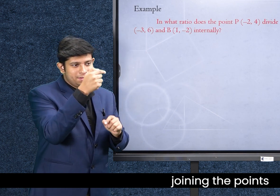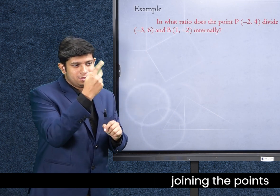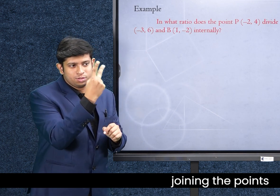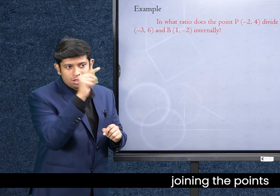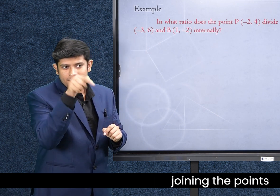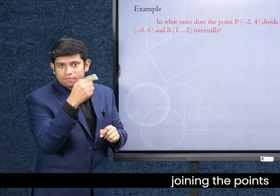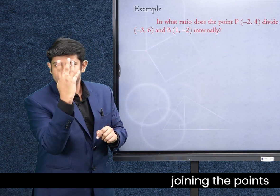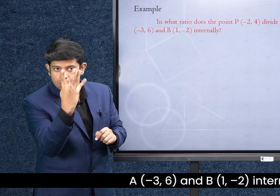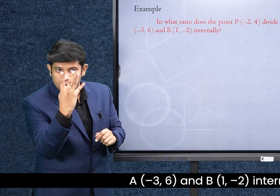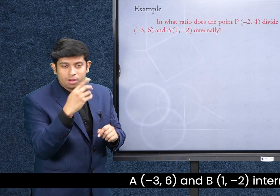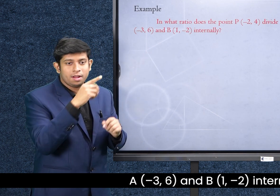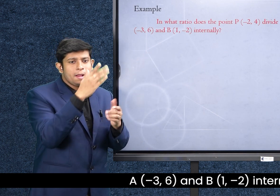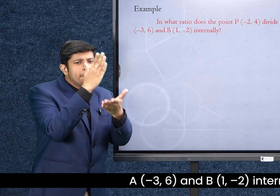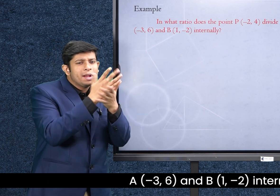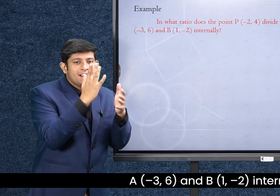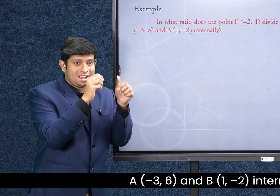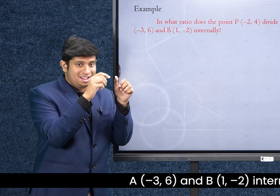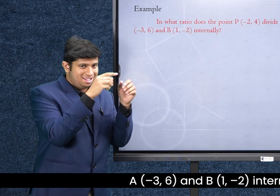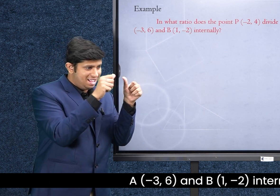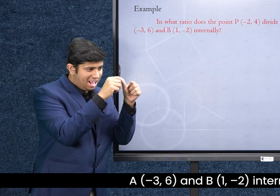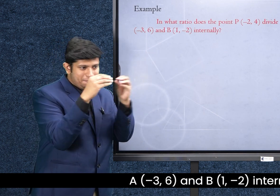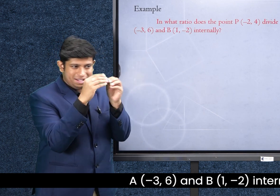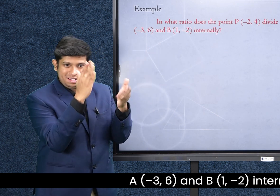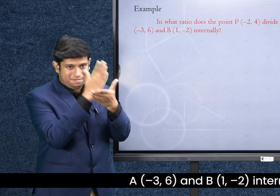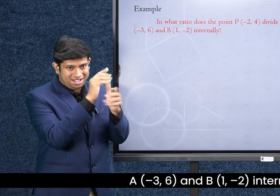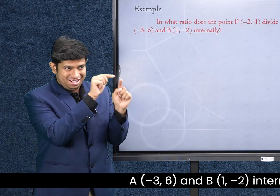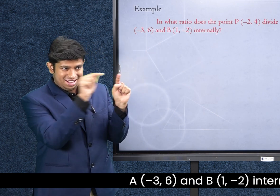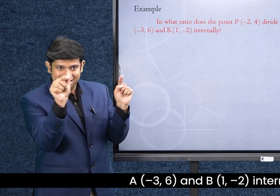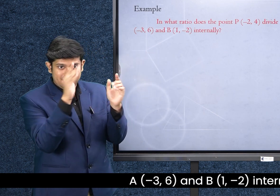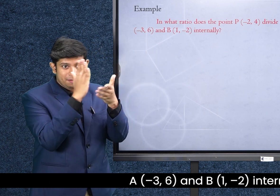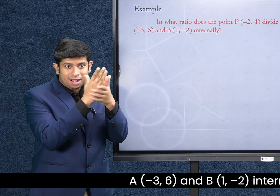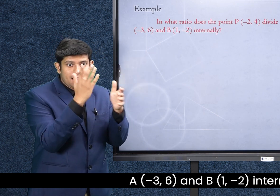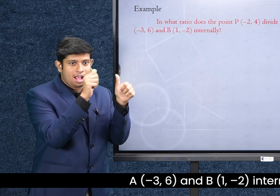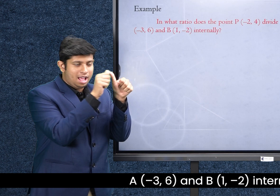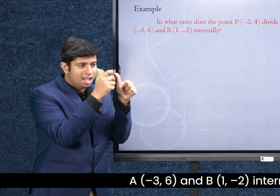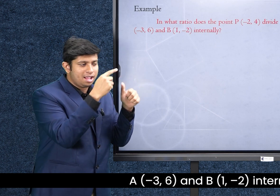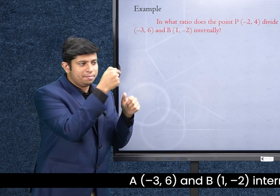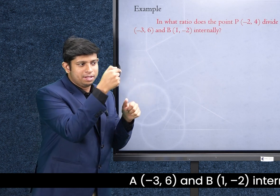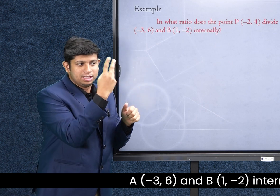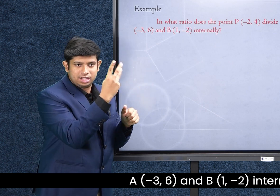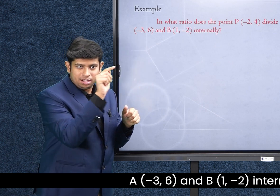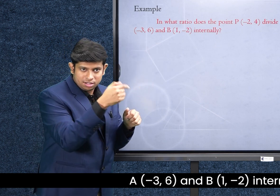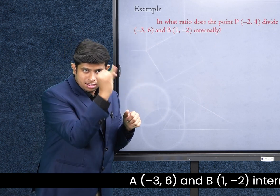joining the points A minus 3 comma 6 and B 1 comma minus 2 internally?